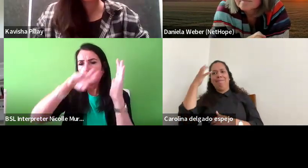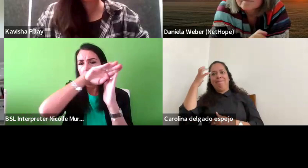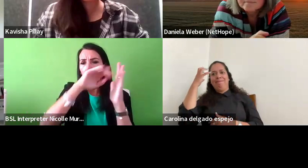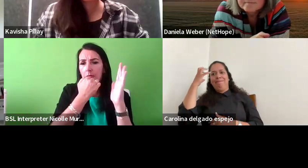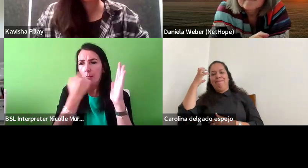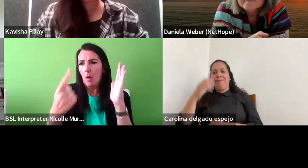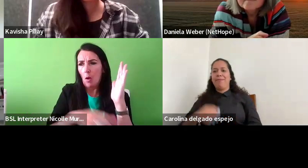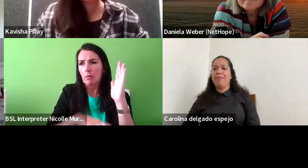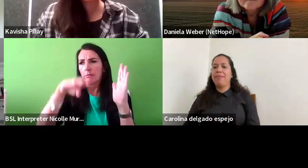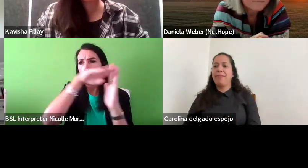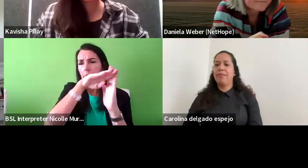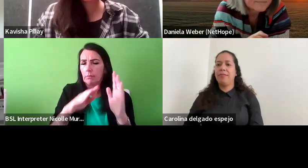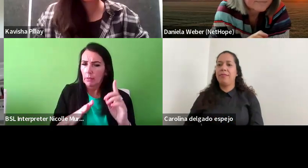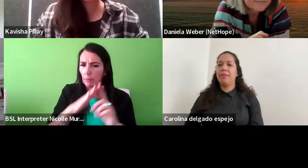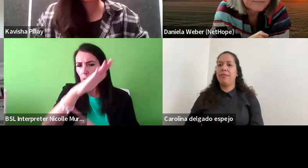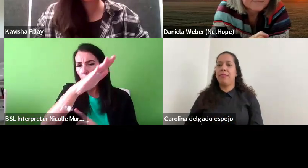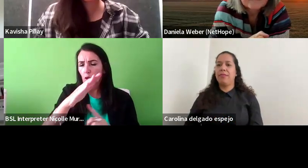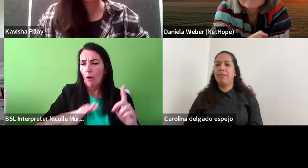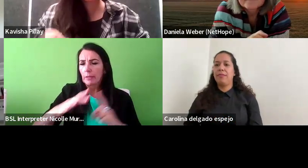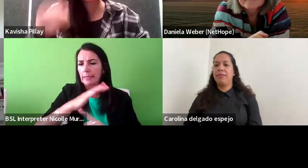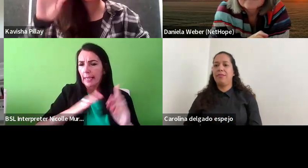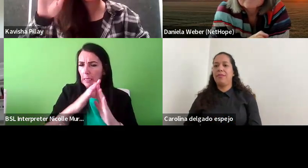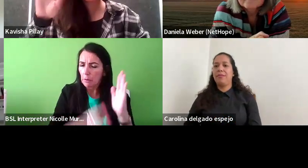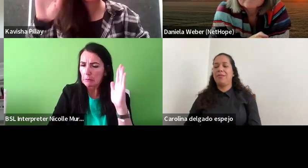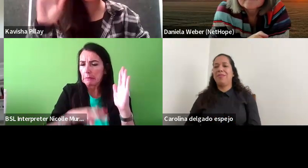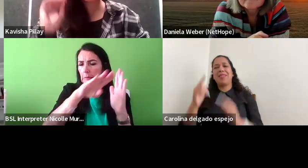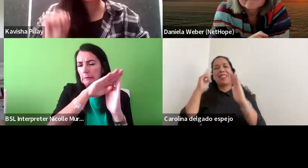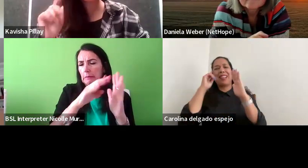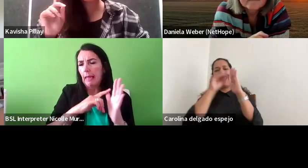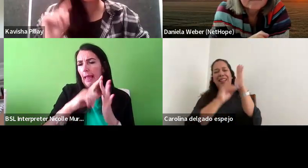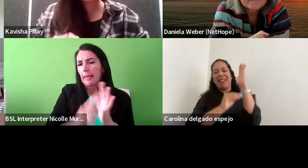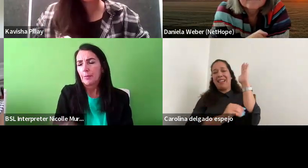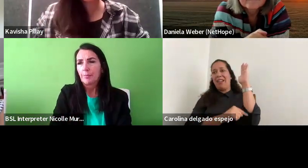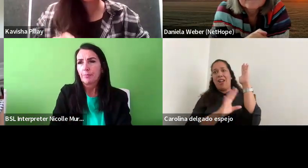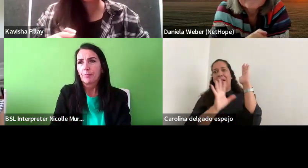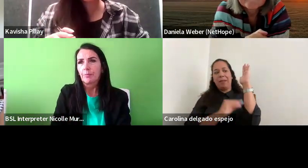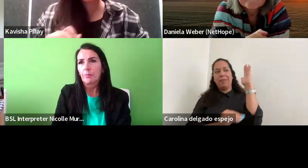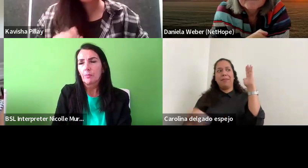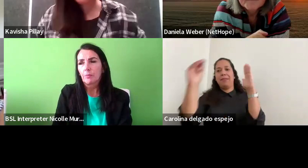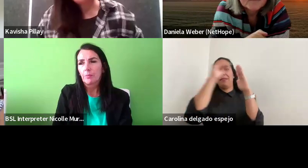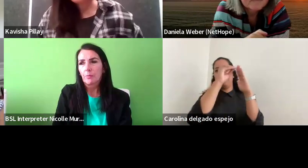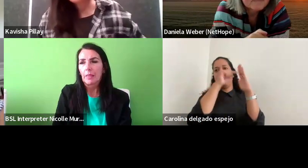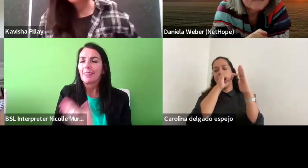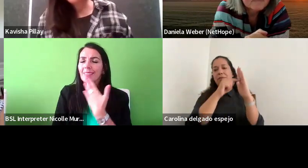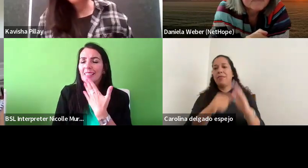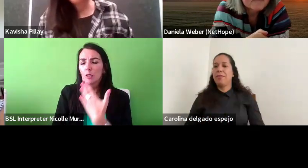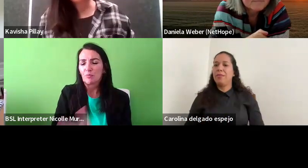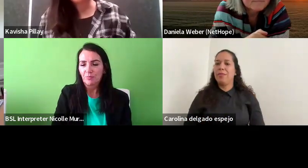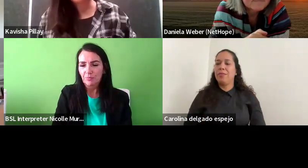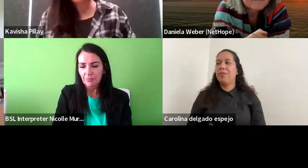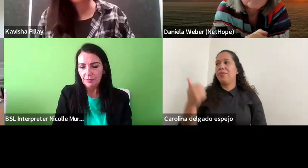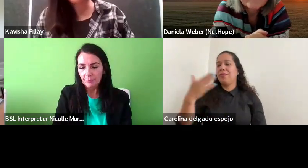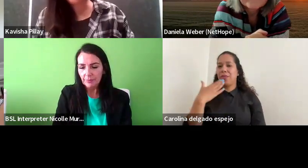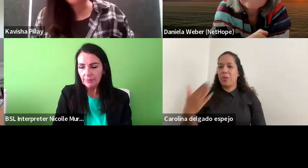role of civil society and humanitarian organizations. Thank you so much, Ed. Yes, Kavisha? Just a quick Thanks. one, just be